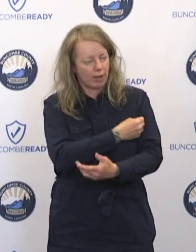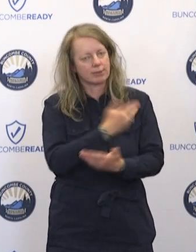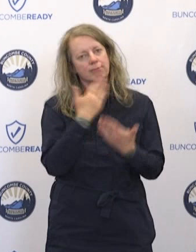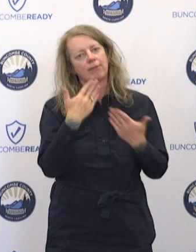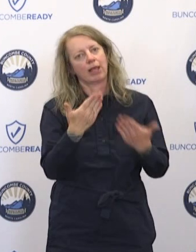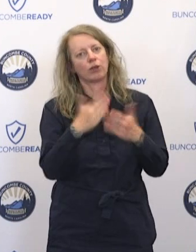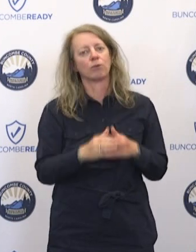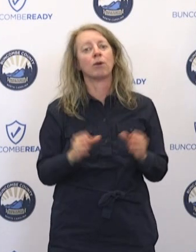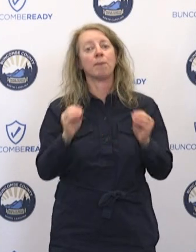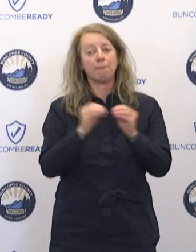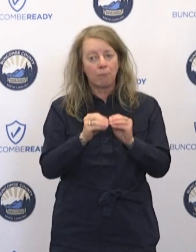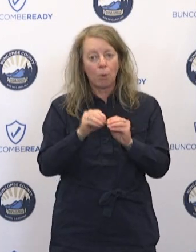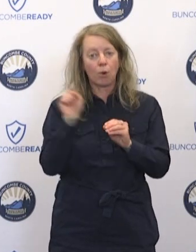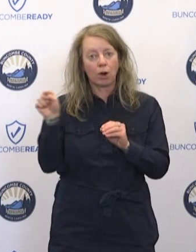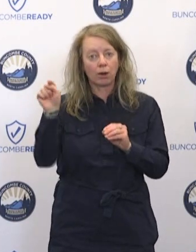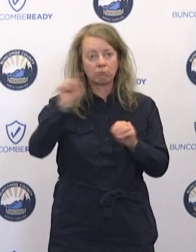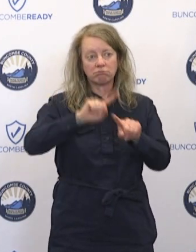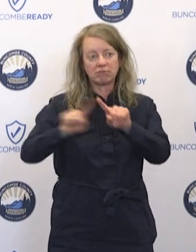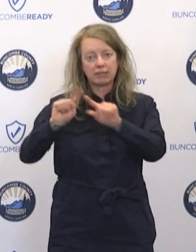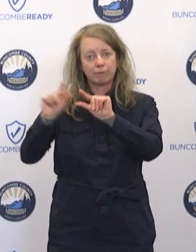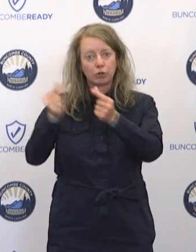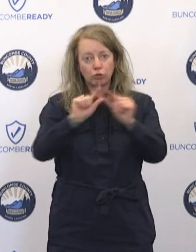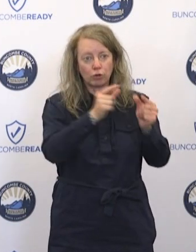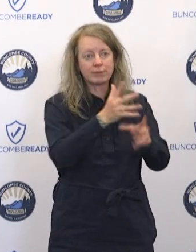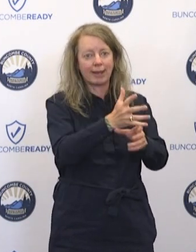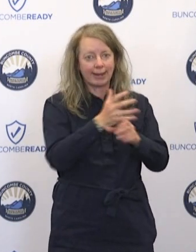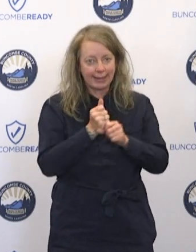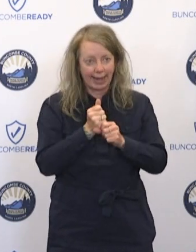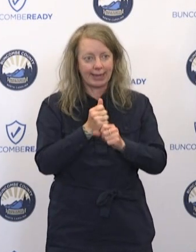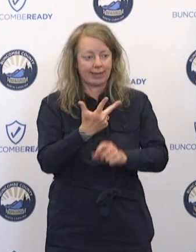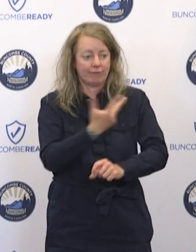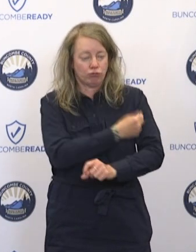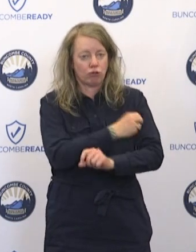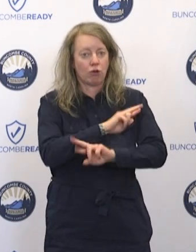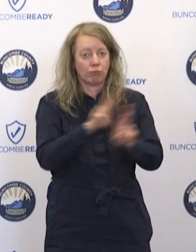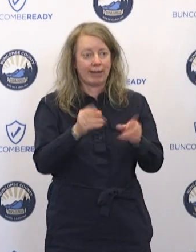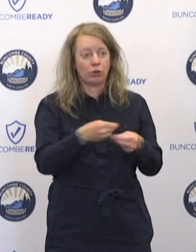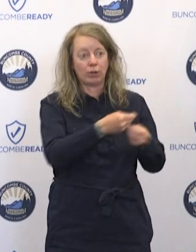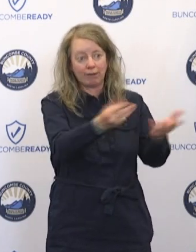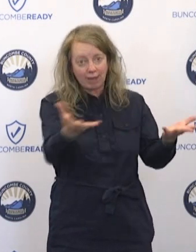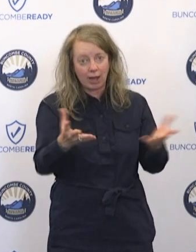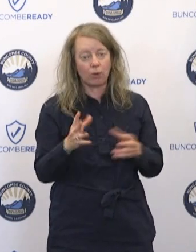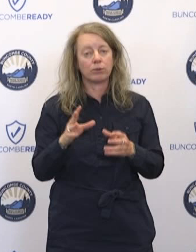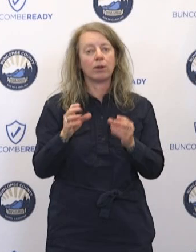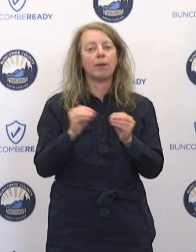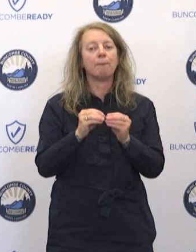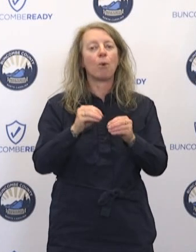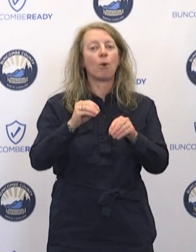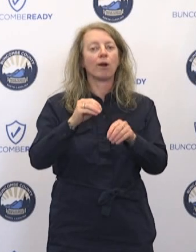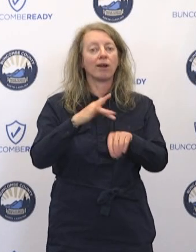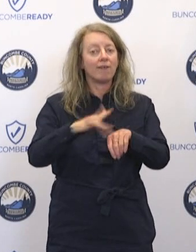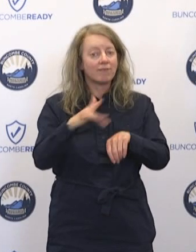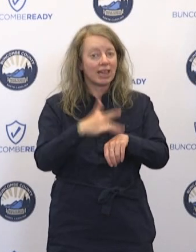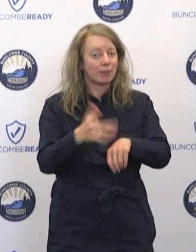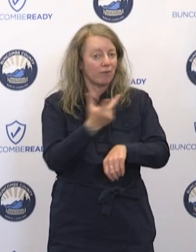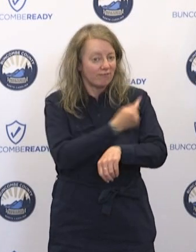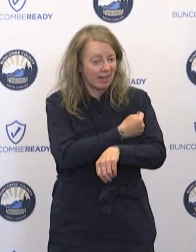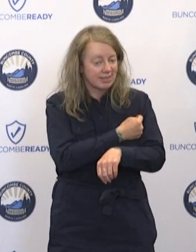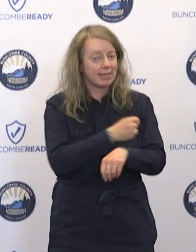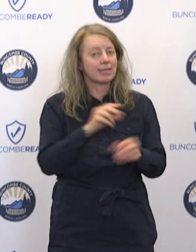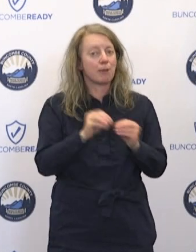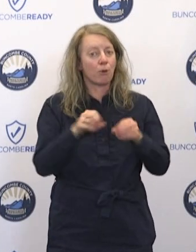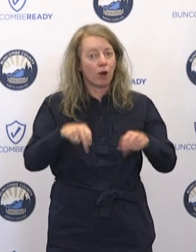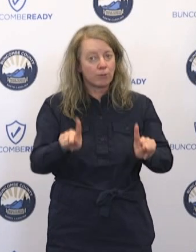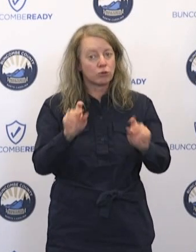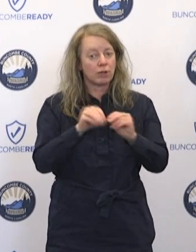vaccine providers receiving federal or state or local transfers of vaccine means more access and more opportunity for our